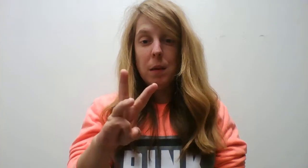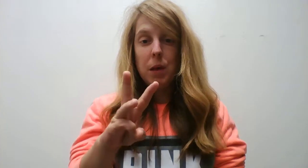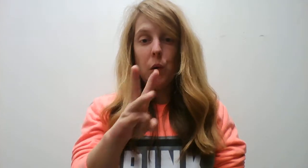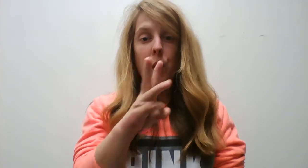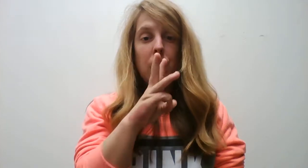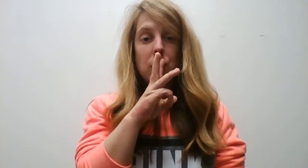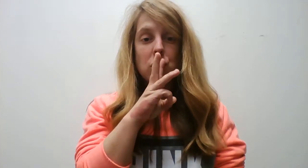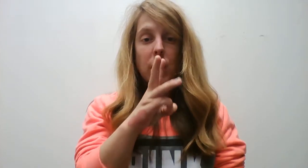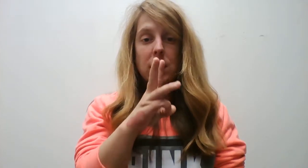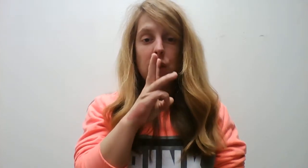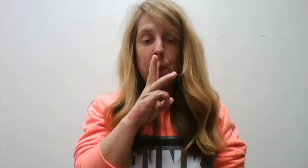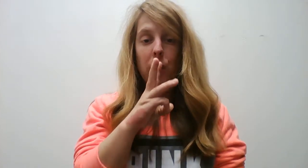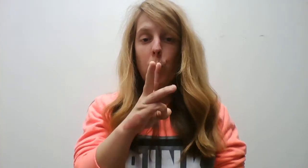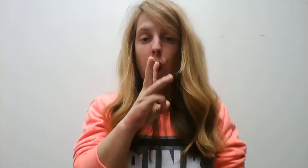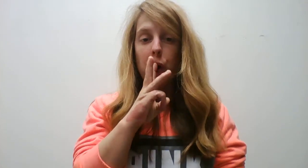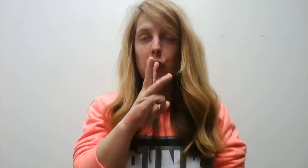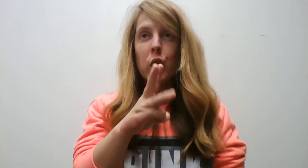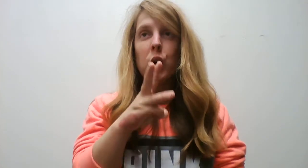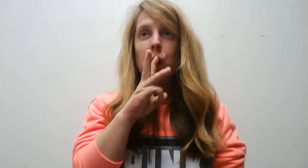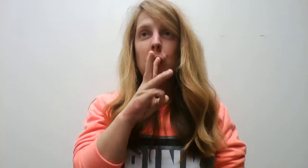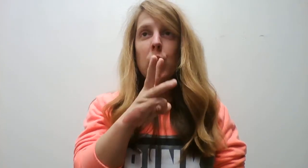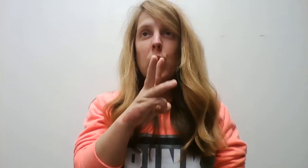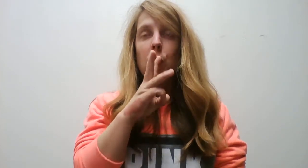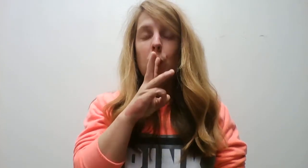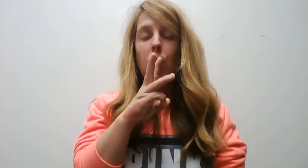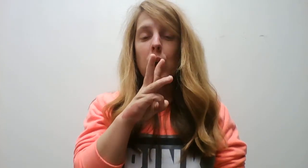W. Straight to your mouth. Water. Water.